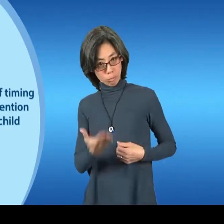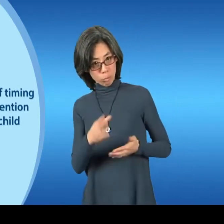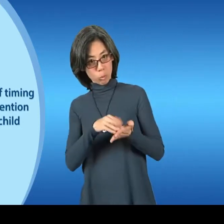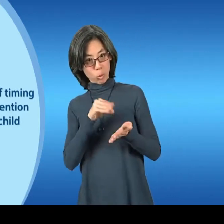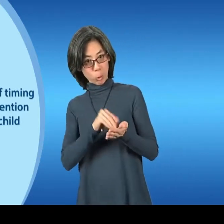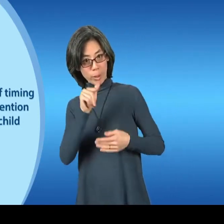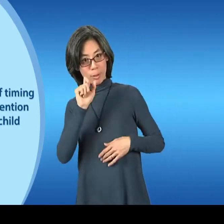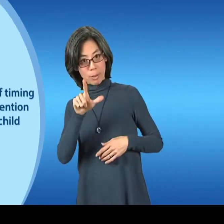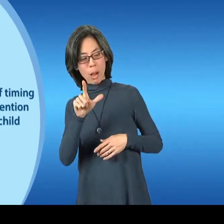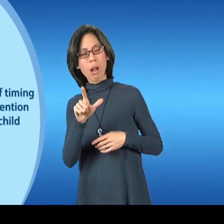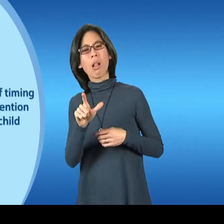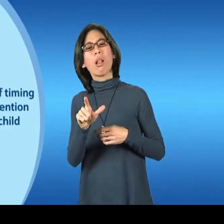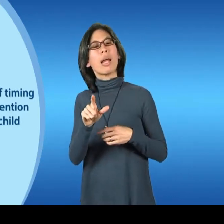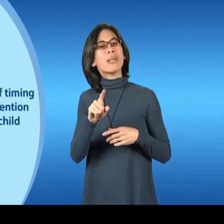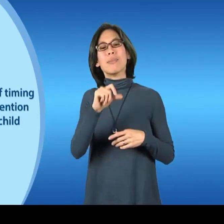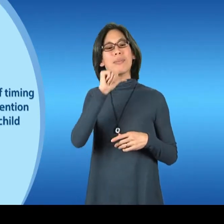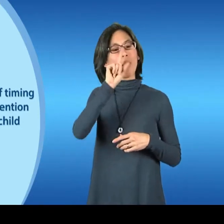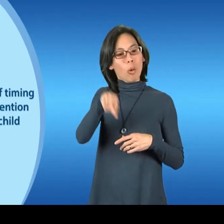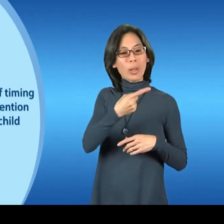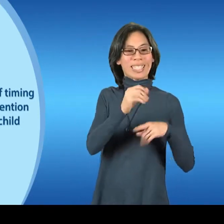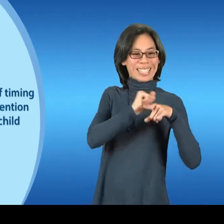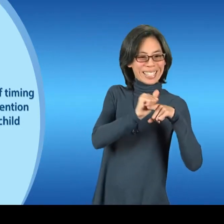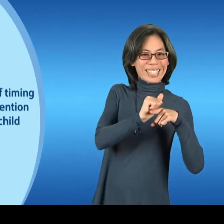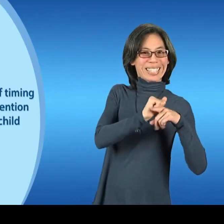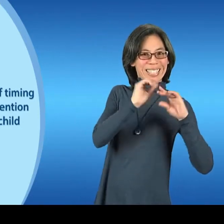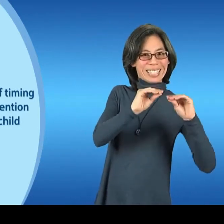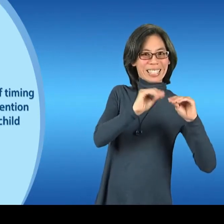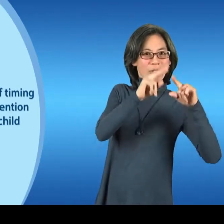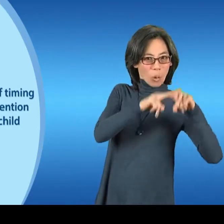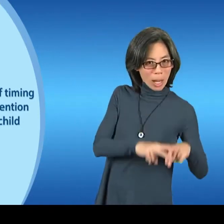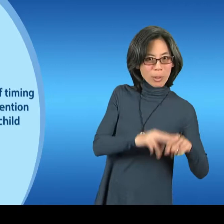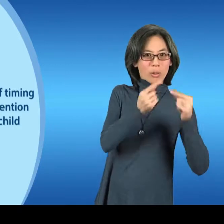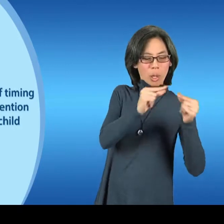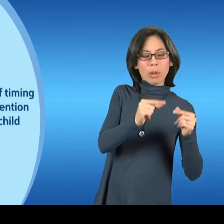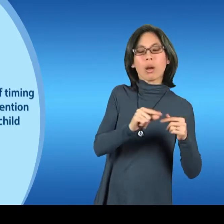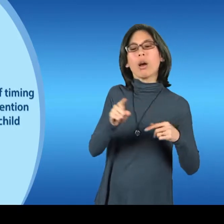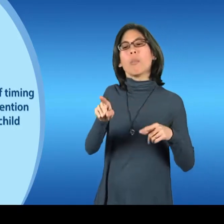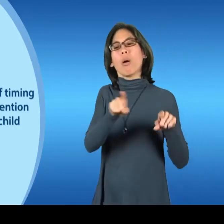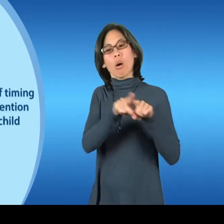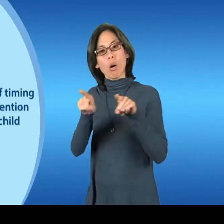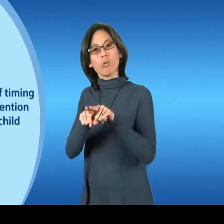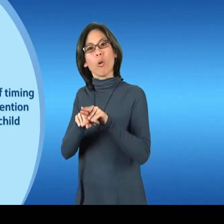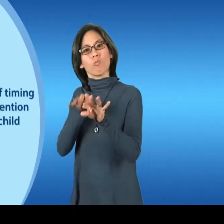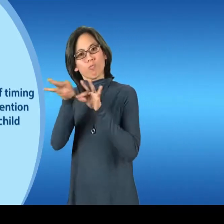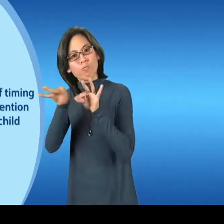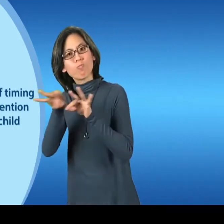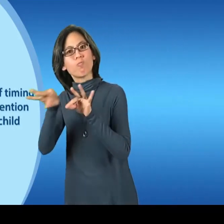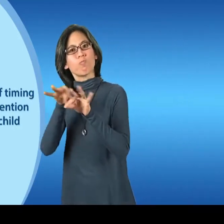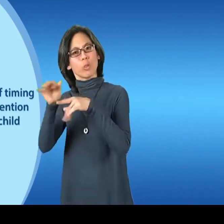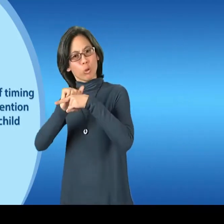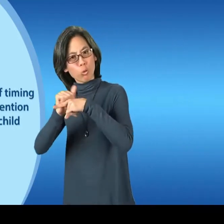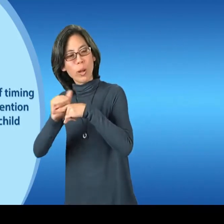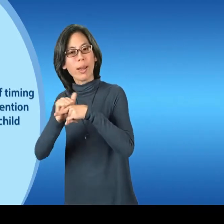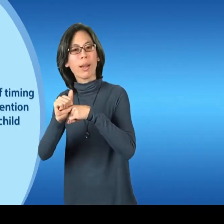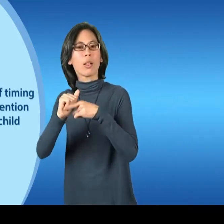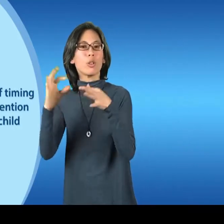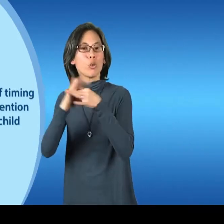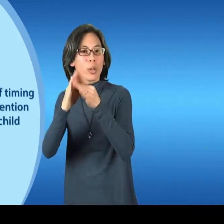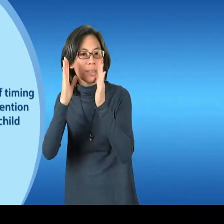in ASL might include training not only on vocabulary, on grammar, but also explaining the importance of timing for